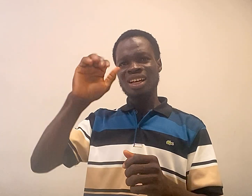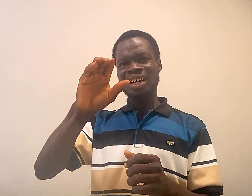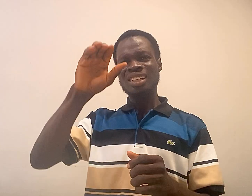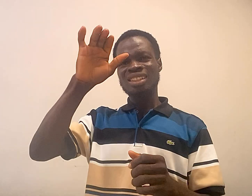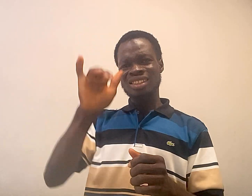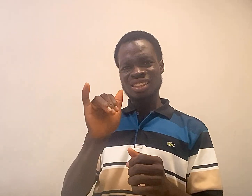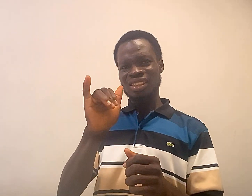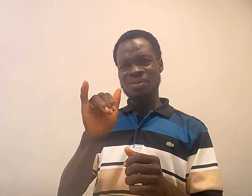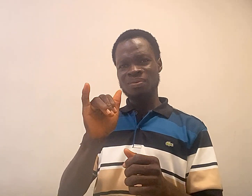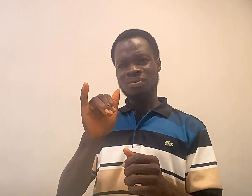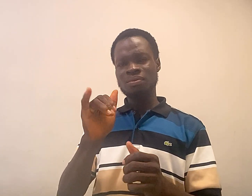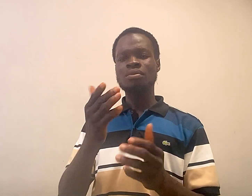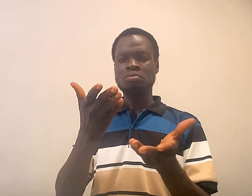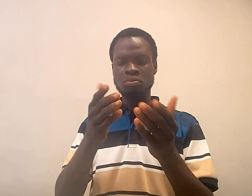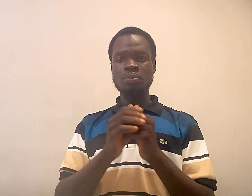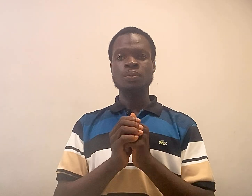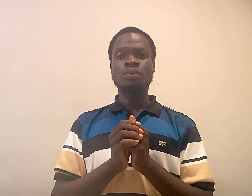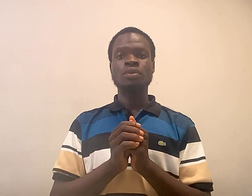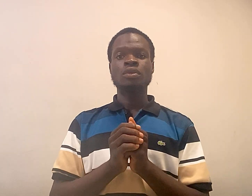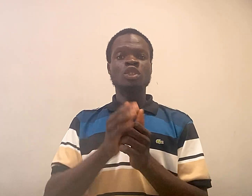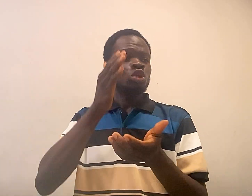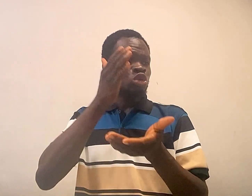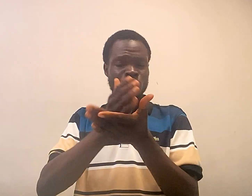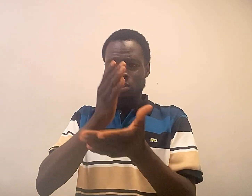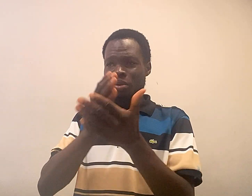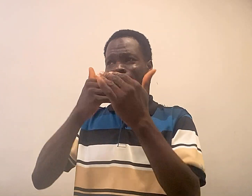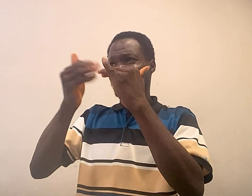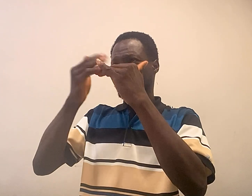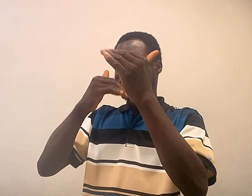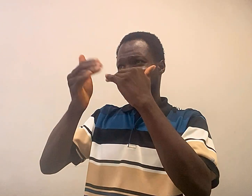for today and start building for eternity.